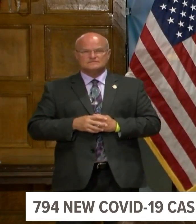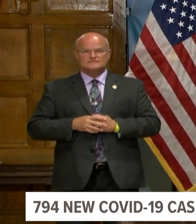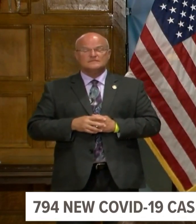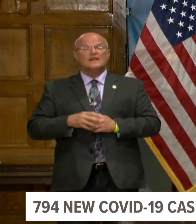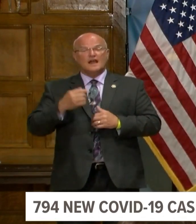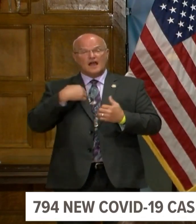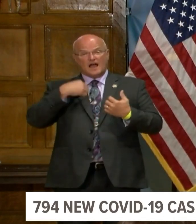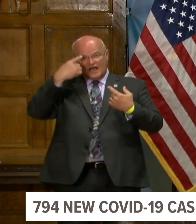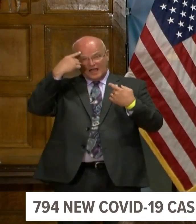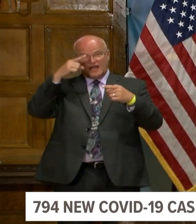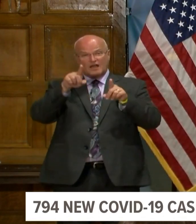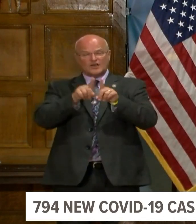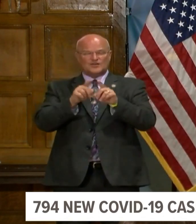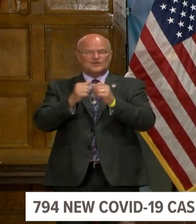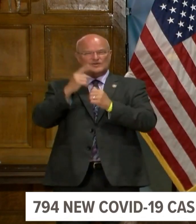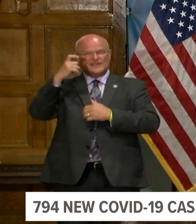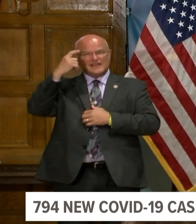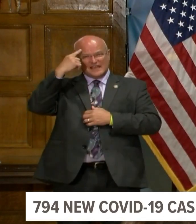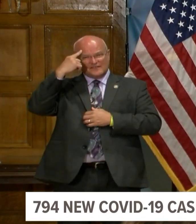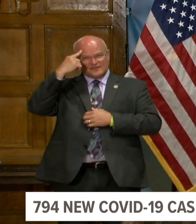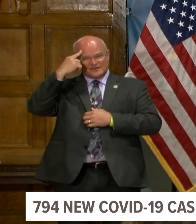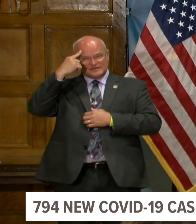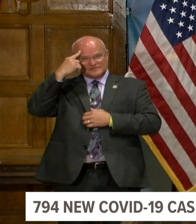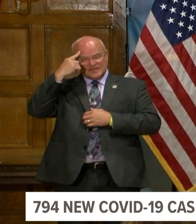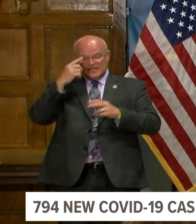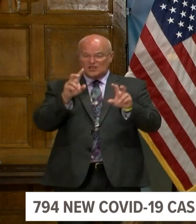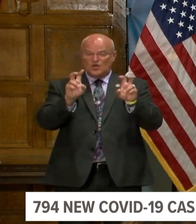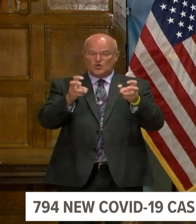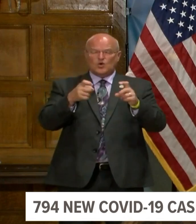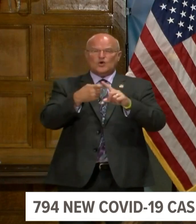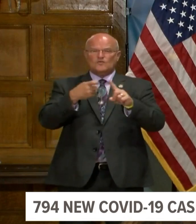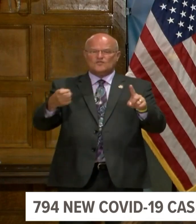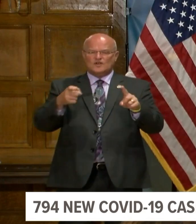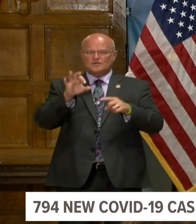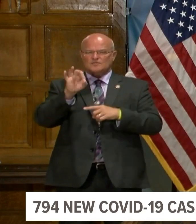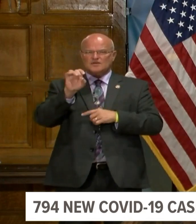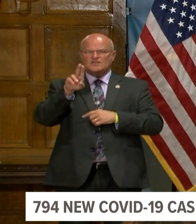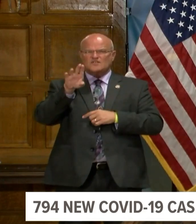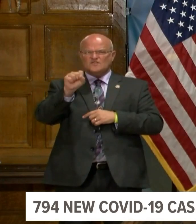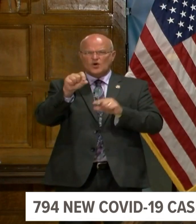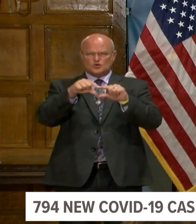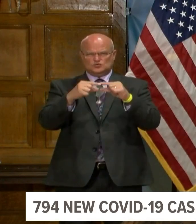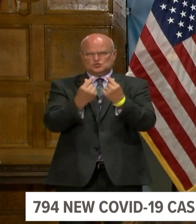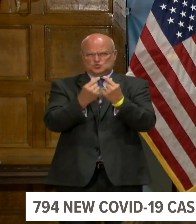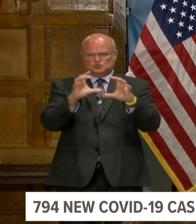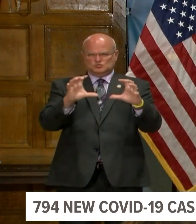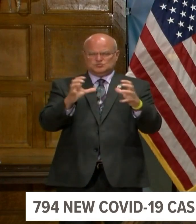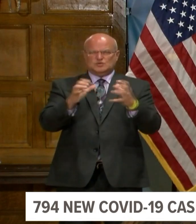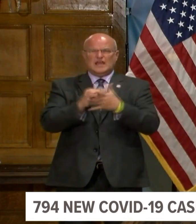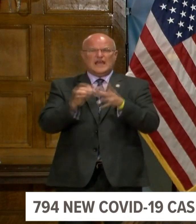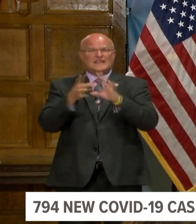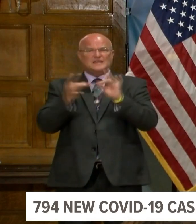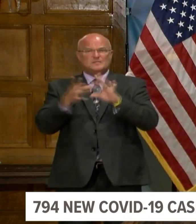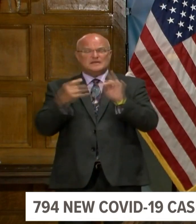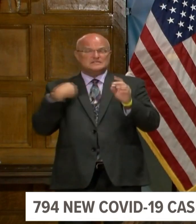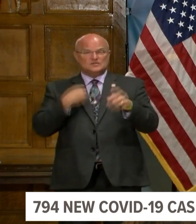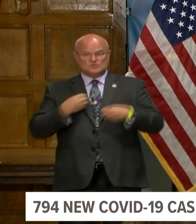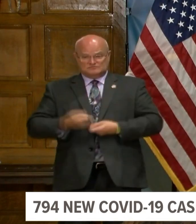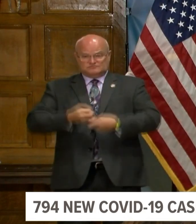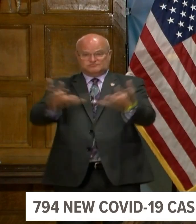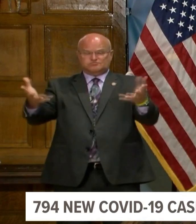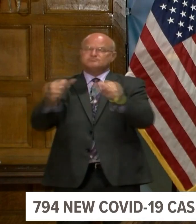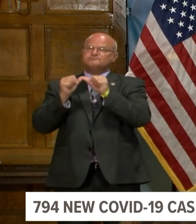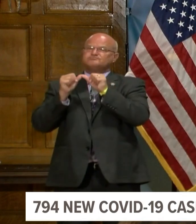Yes, I agree with the governor. He gave the quote. It was from a focus group, and the message that we've given has